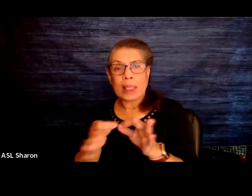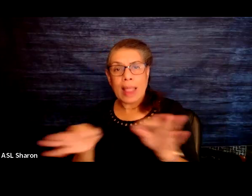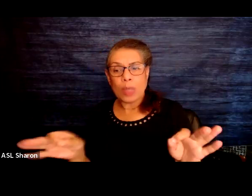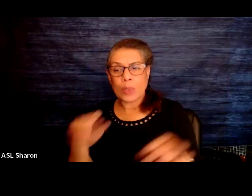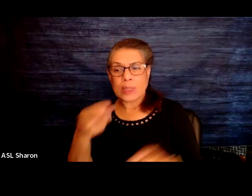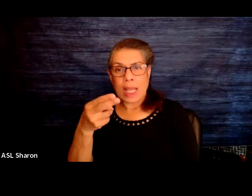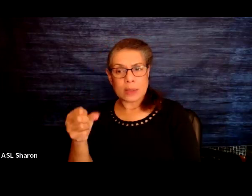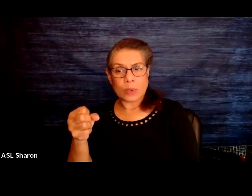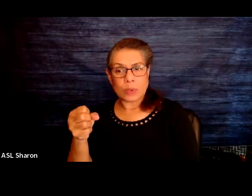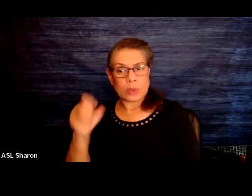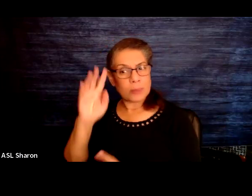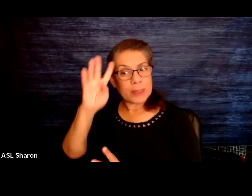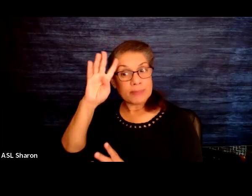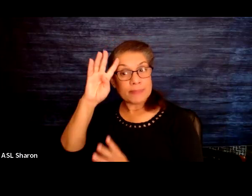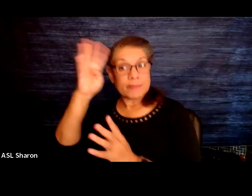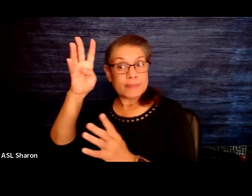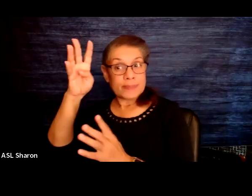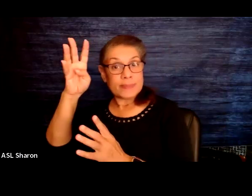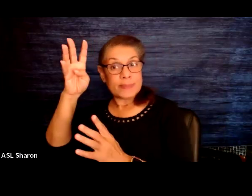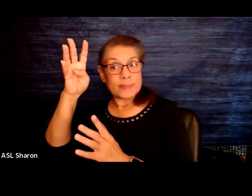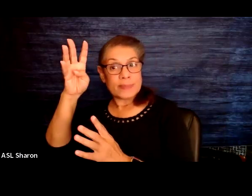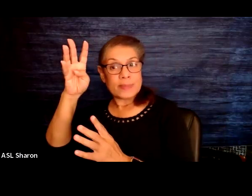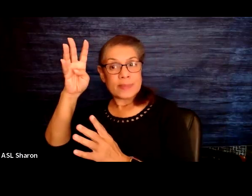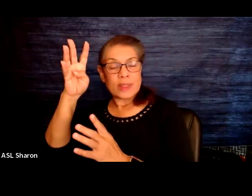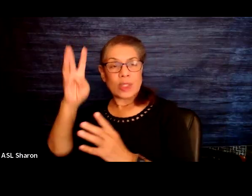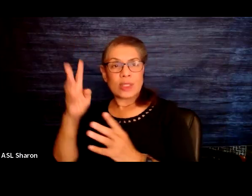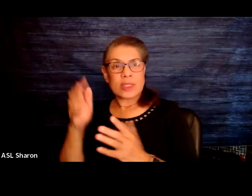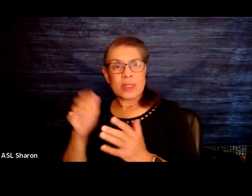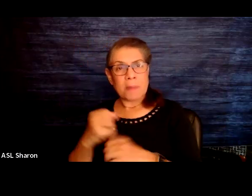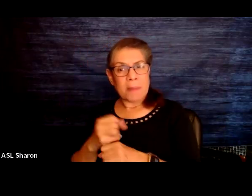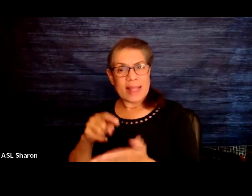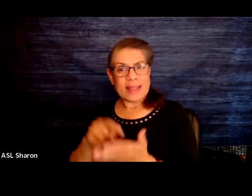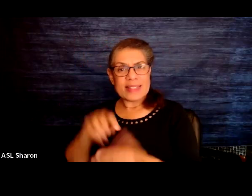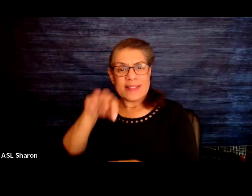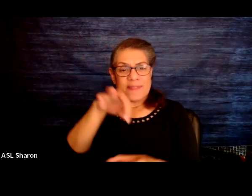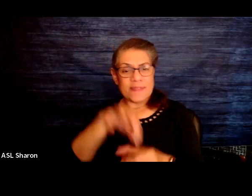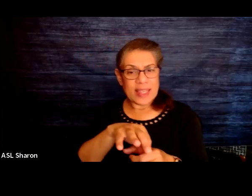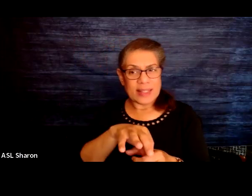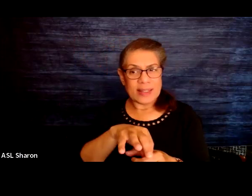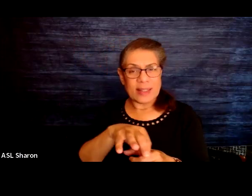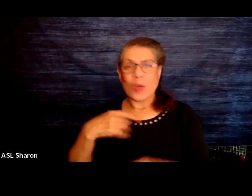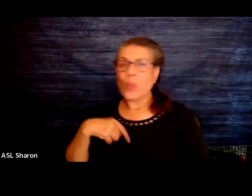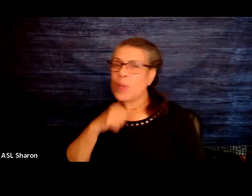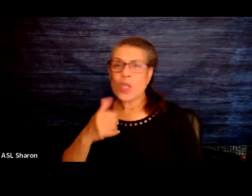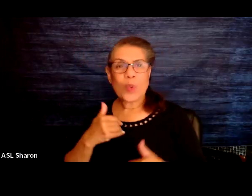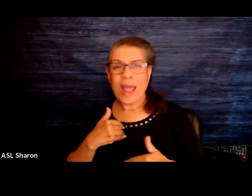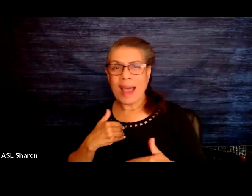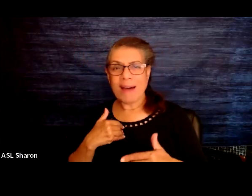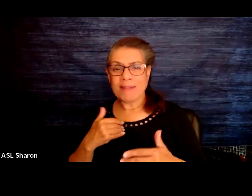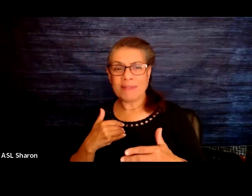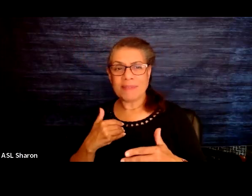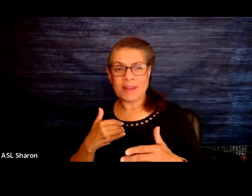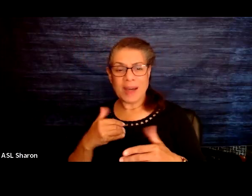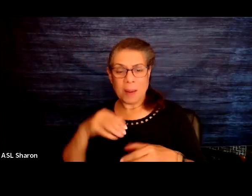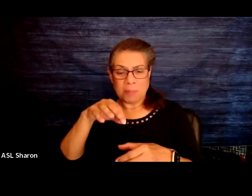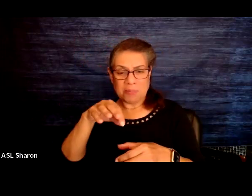something innovative, recasting it to fit what we don't fit in, like a box that we don't fit in, and